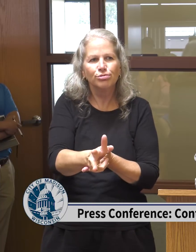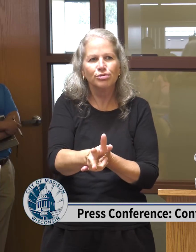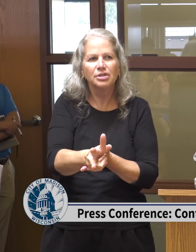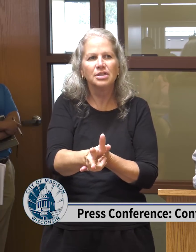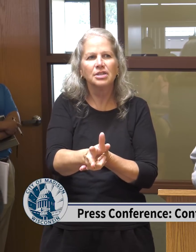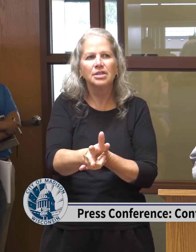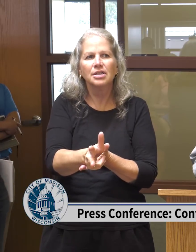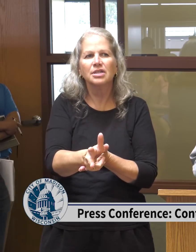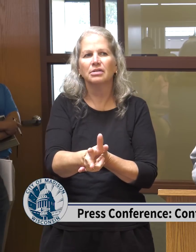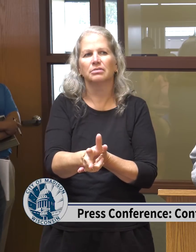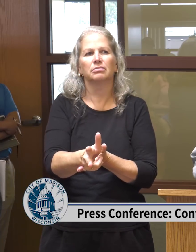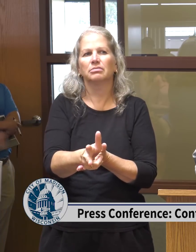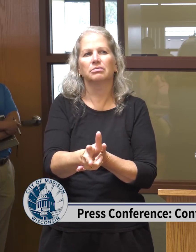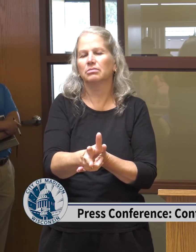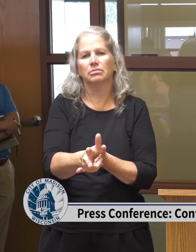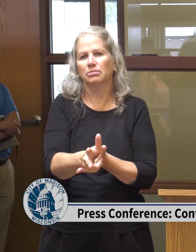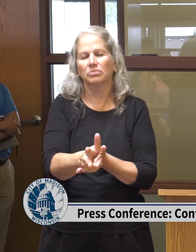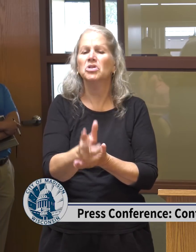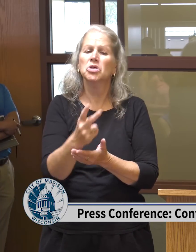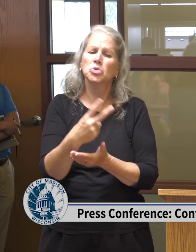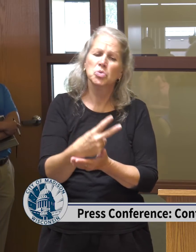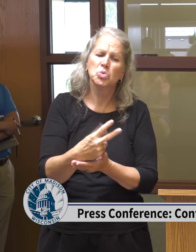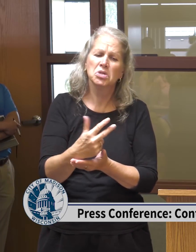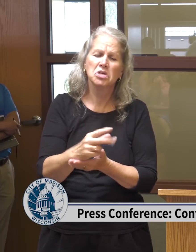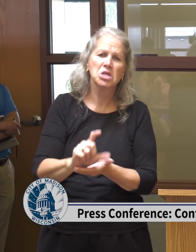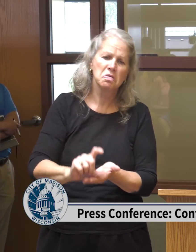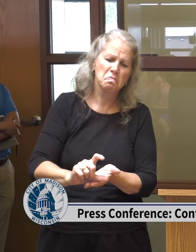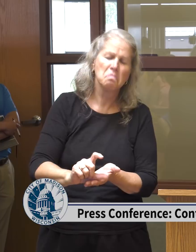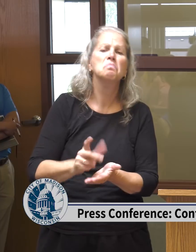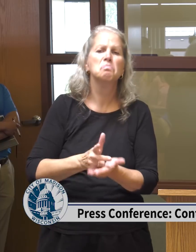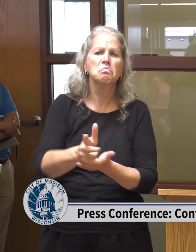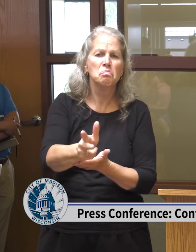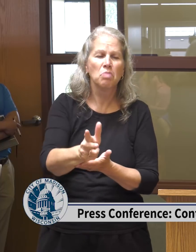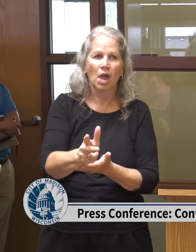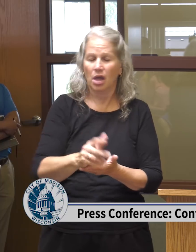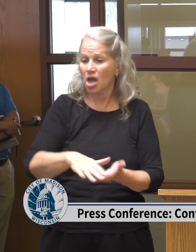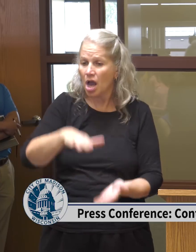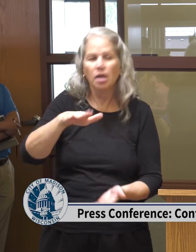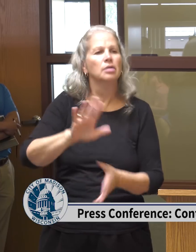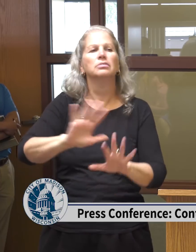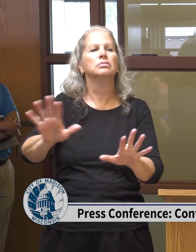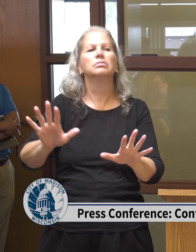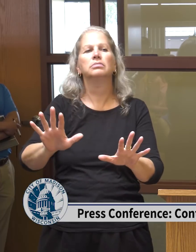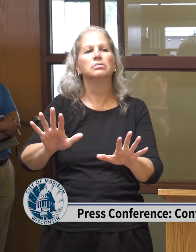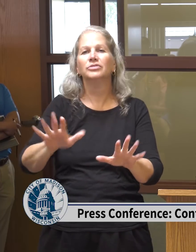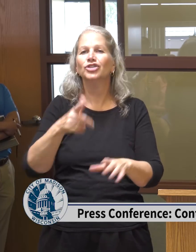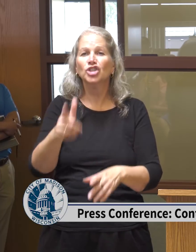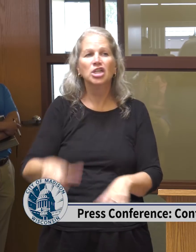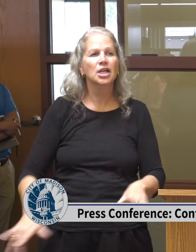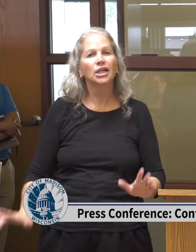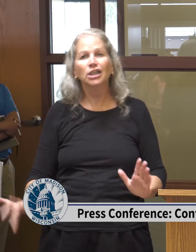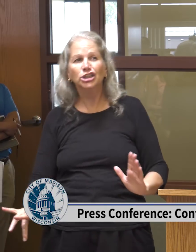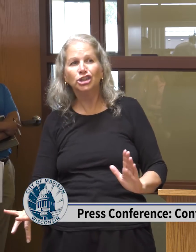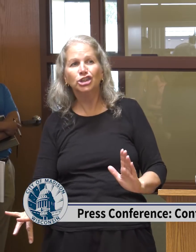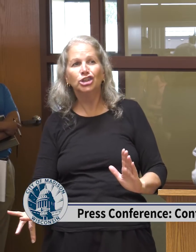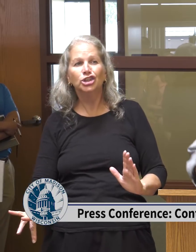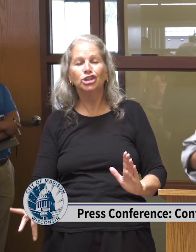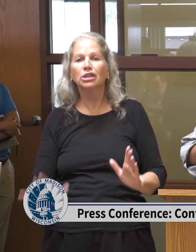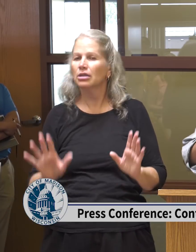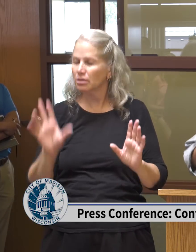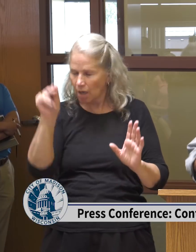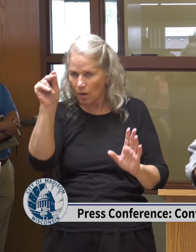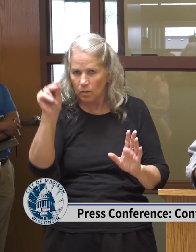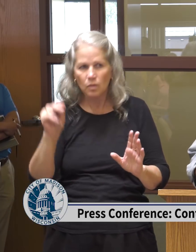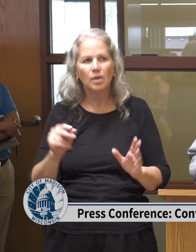doing. Even going as fast as 8 to 10 miles an hour through 3-4 inches of water